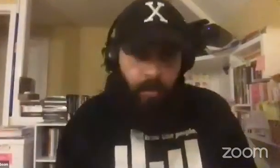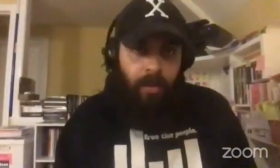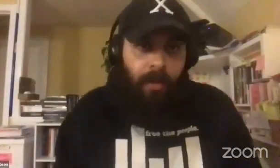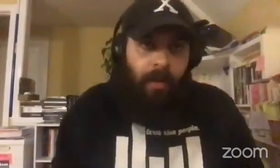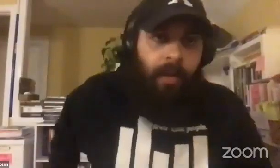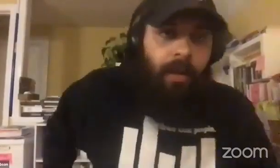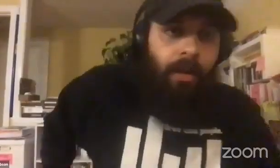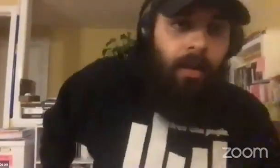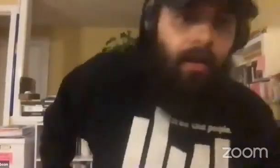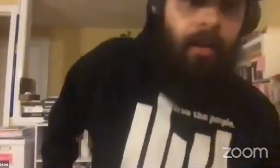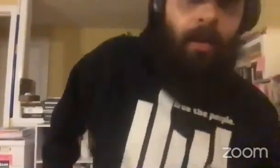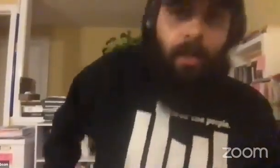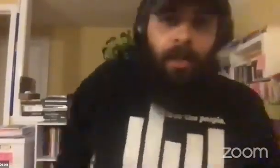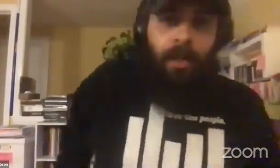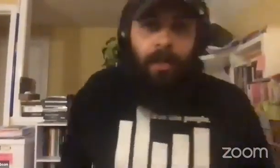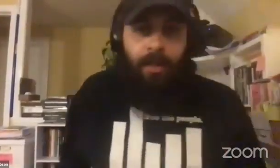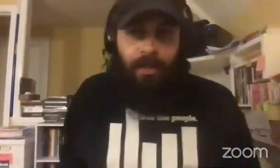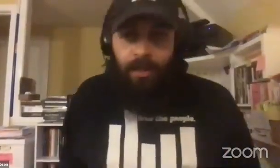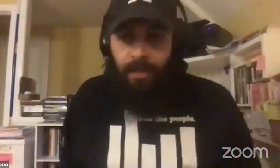Okay.